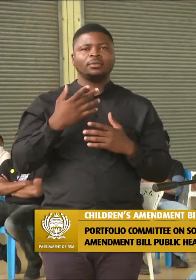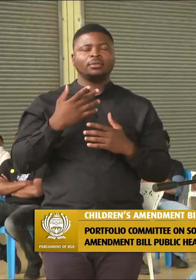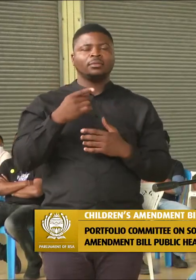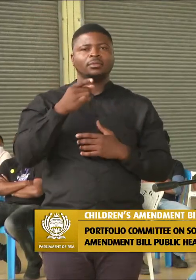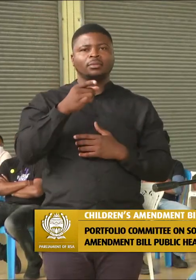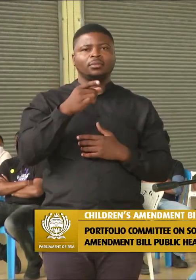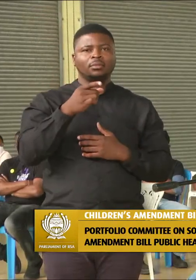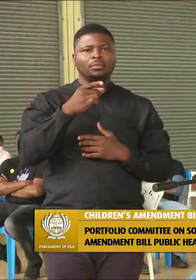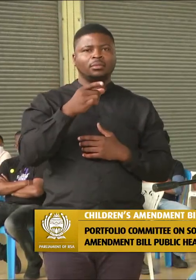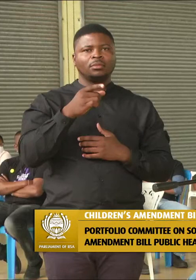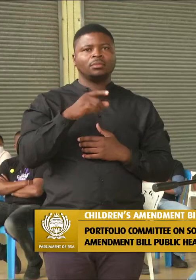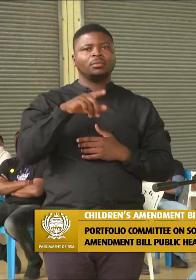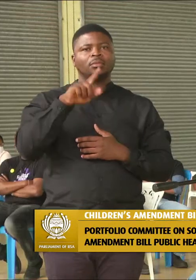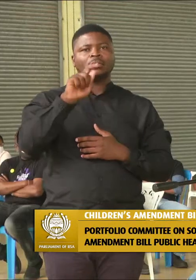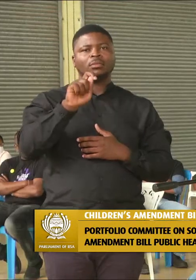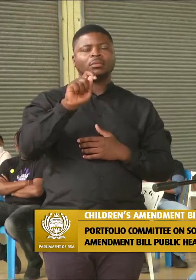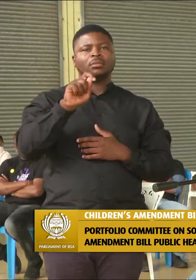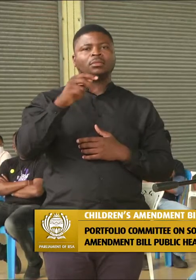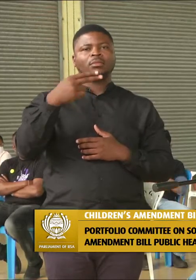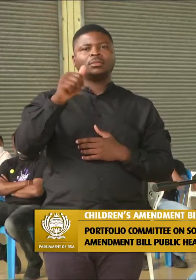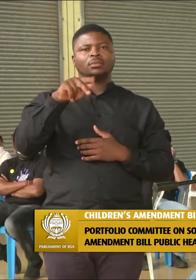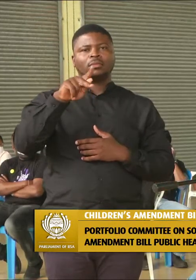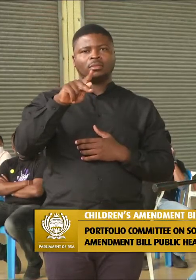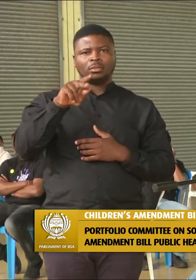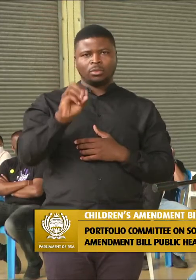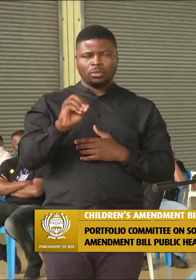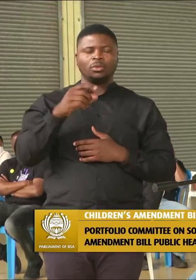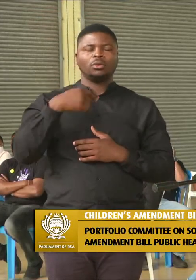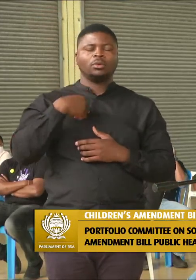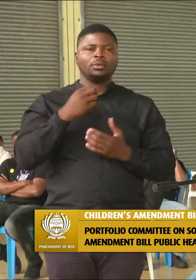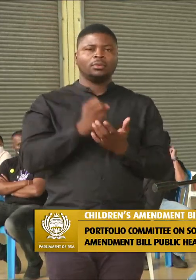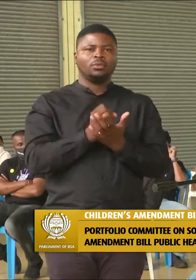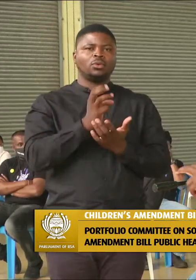Ngivela enyakatho yeTheku ngingusonhlalakahle.